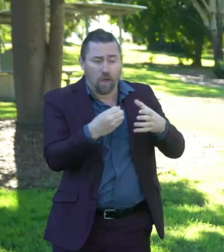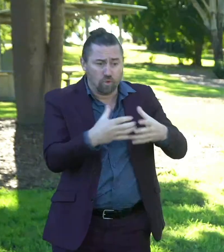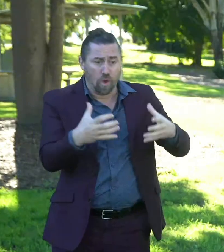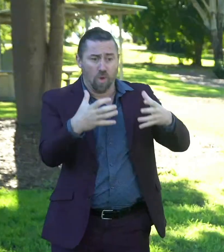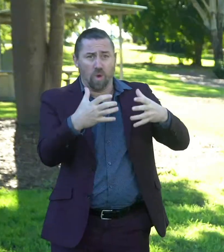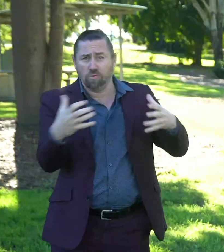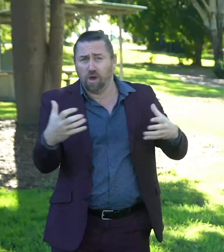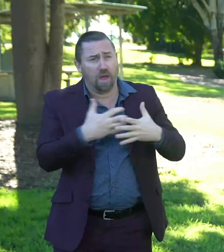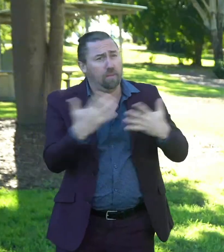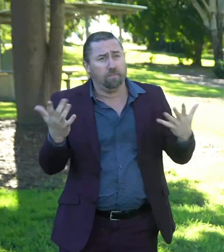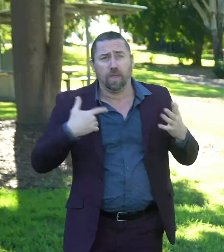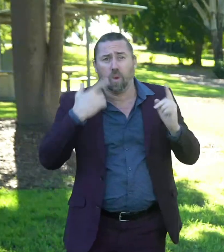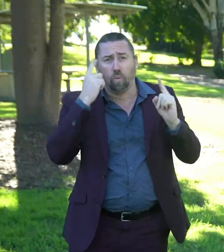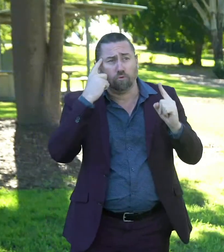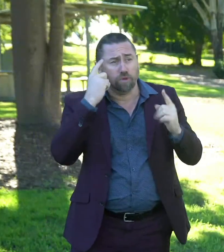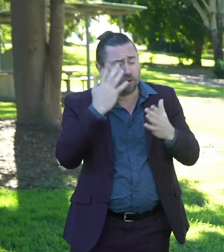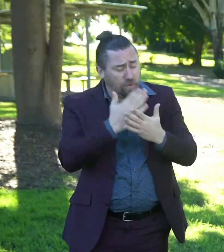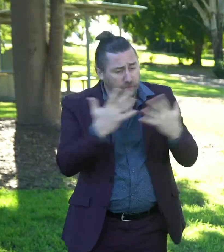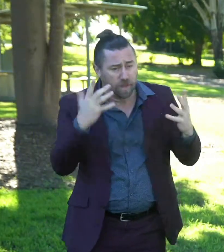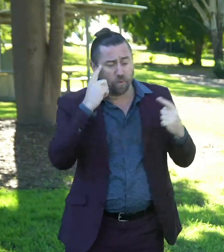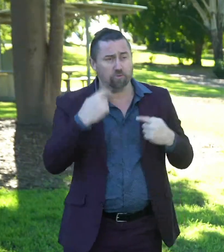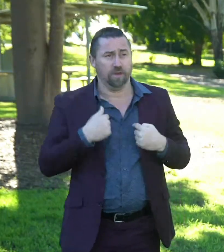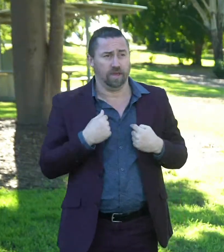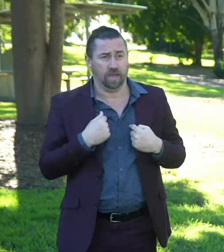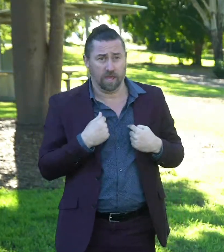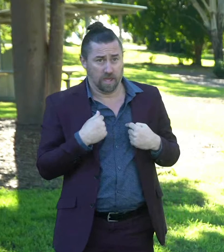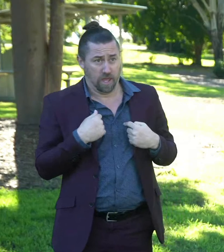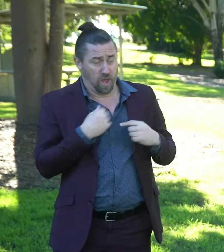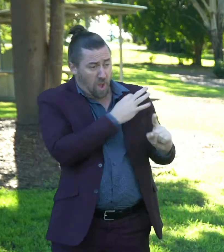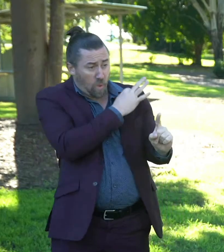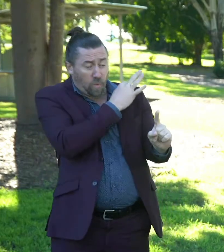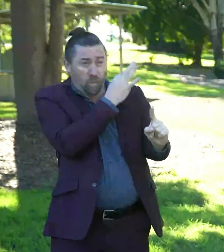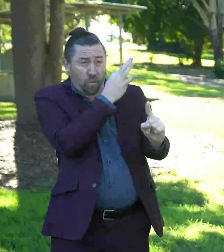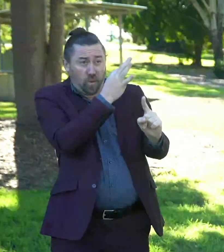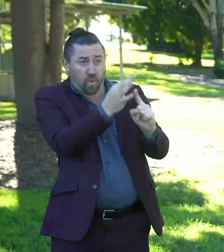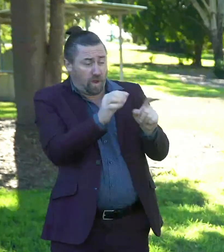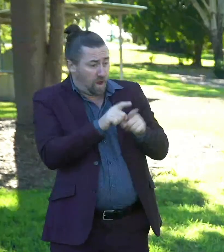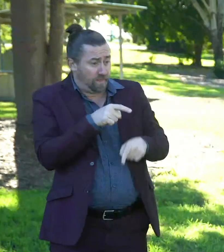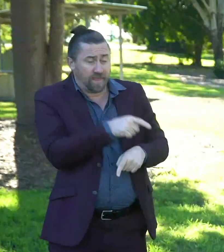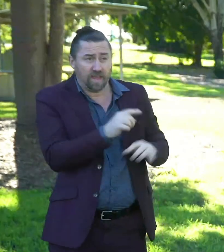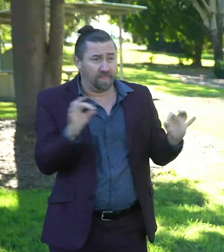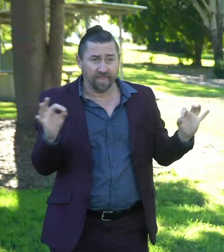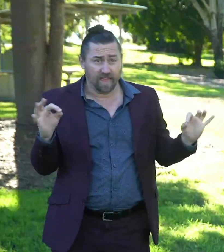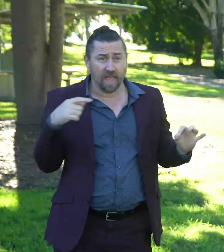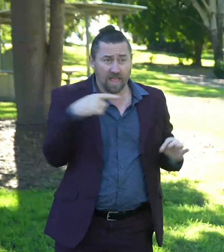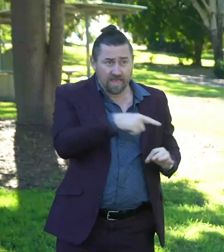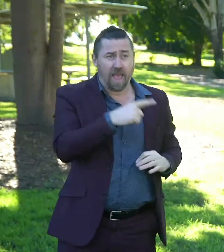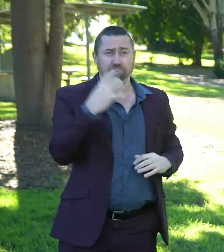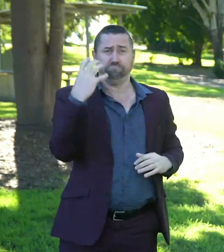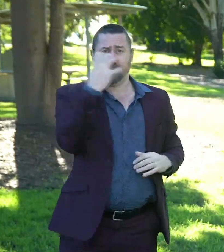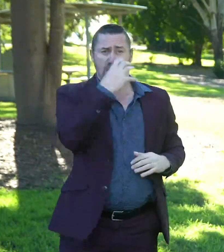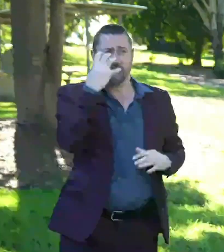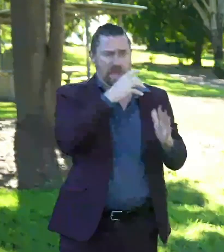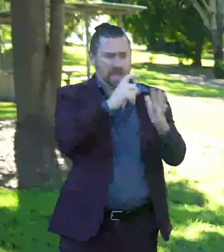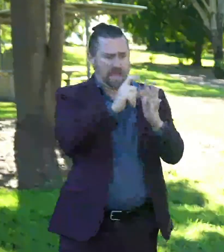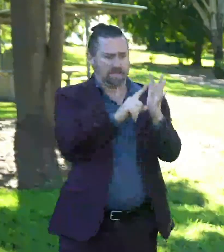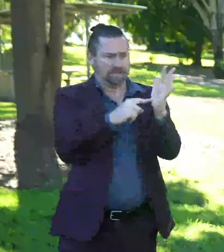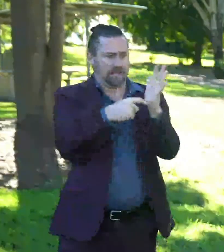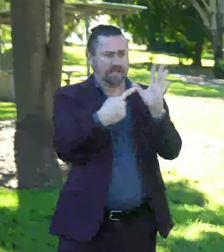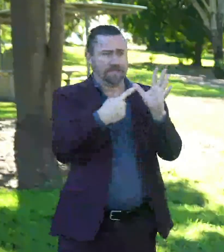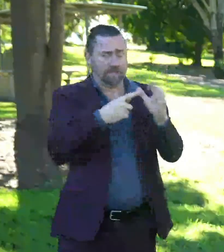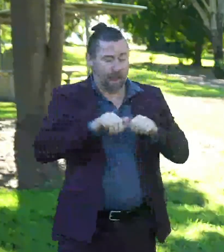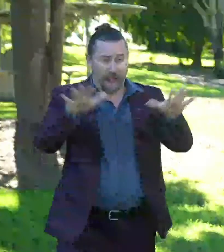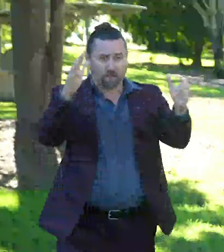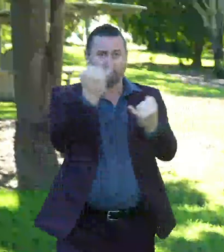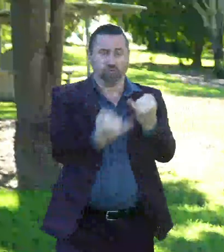concerning. We haven't seen the likes of this before, because this is the highly contagious strain. We have